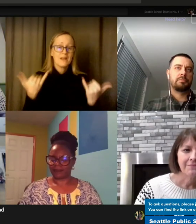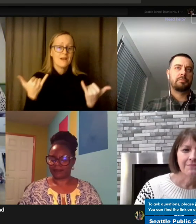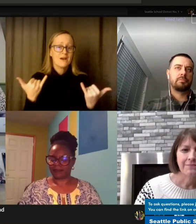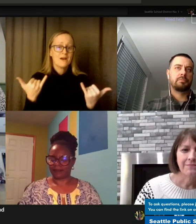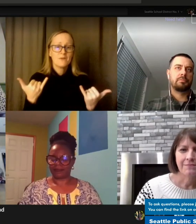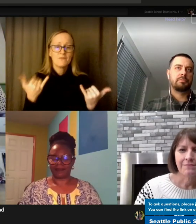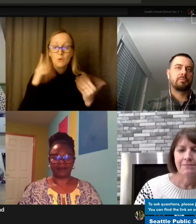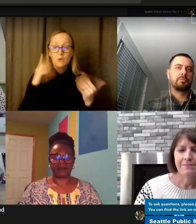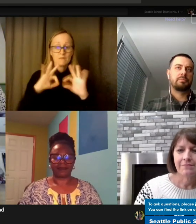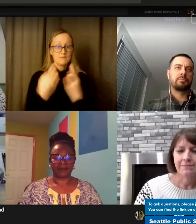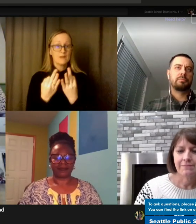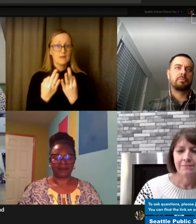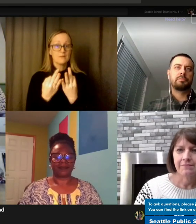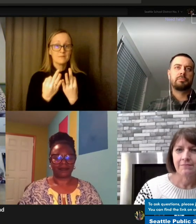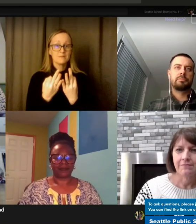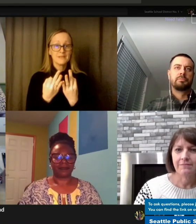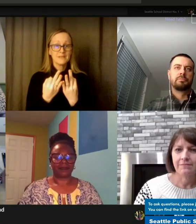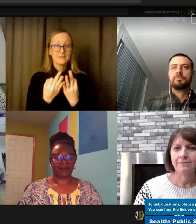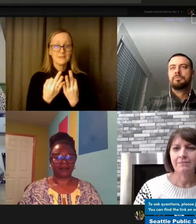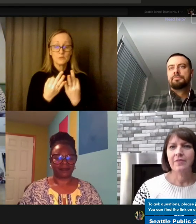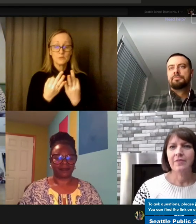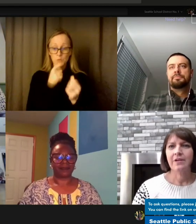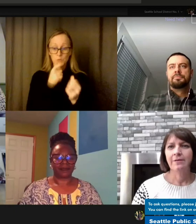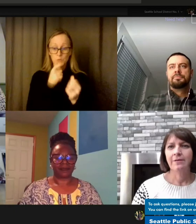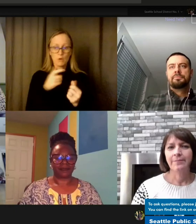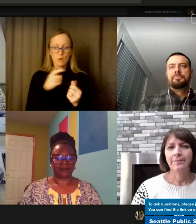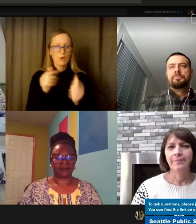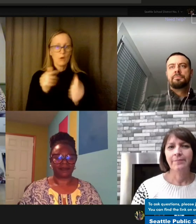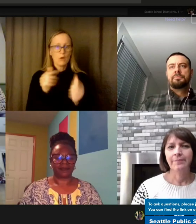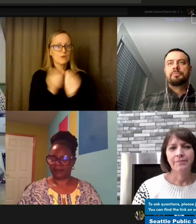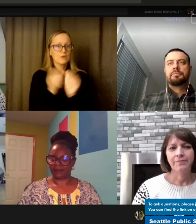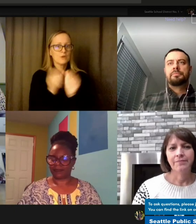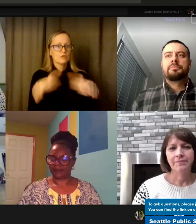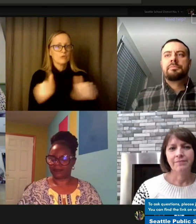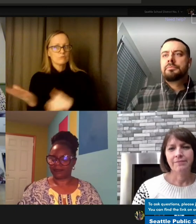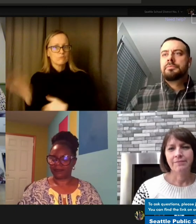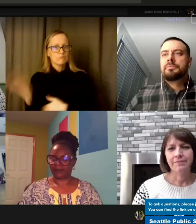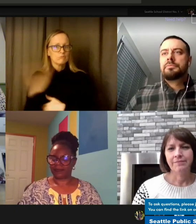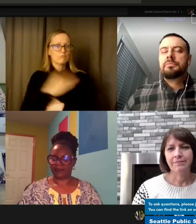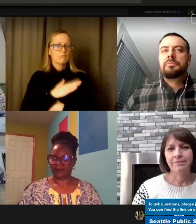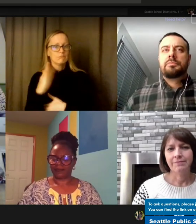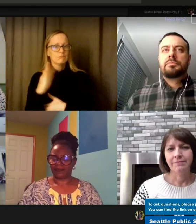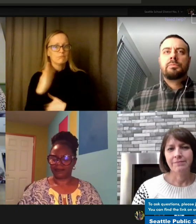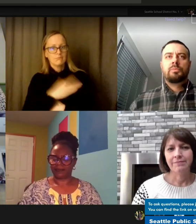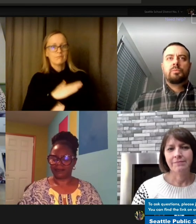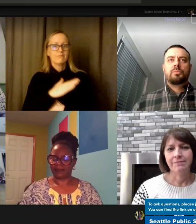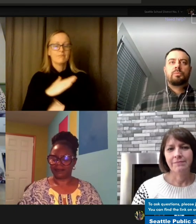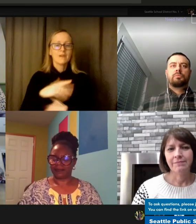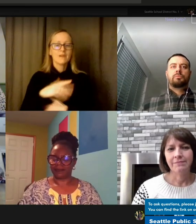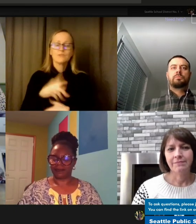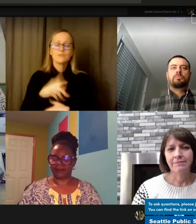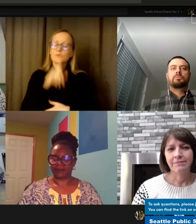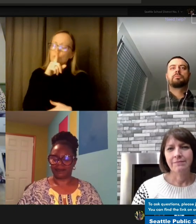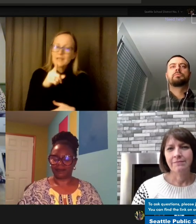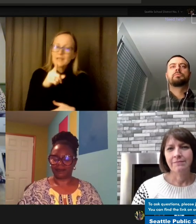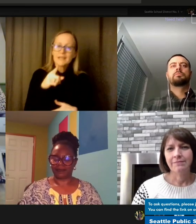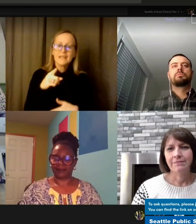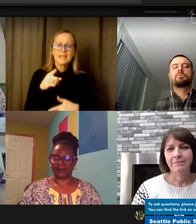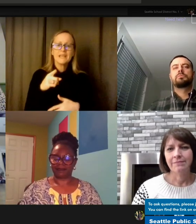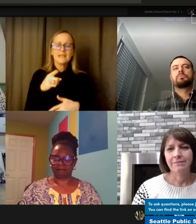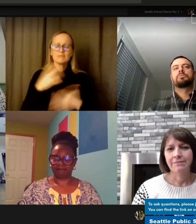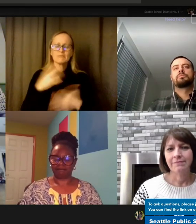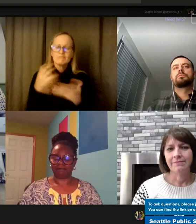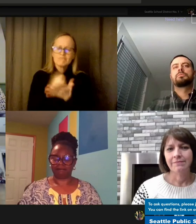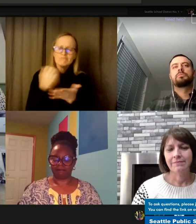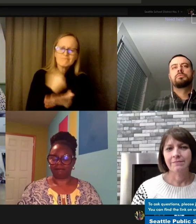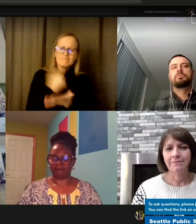are with their children most of the day to really talk in the language that is